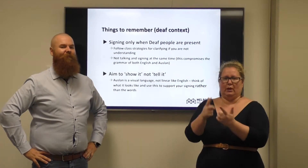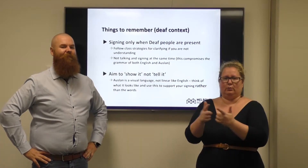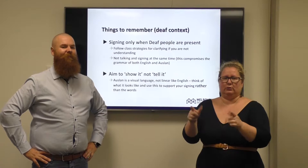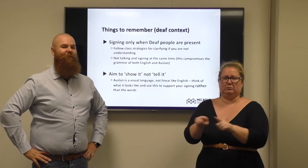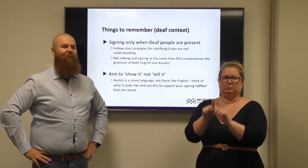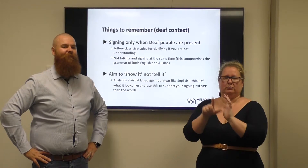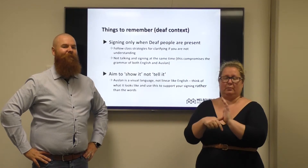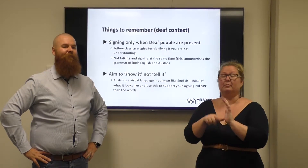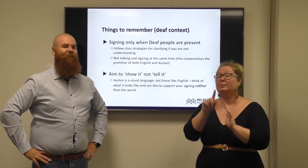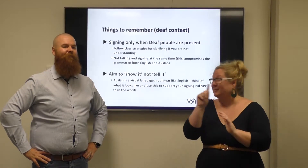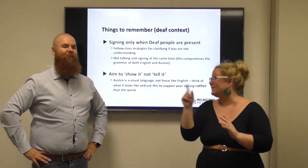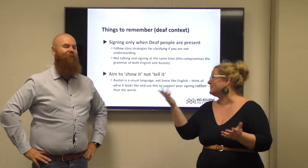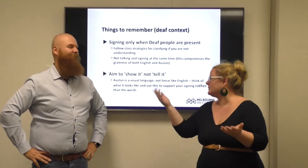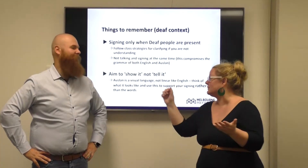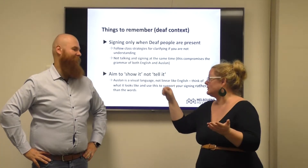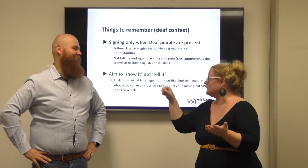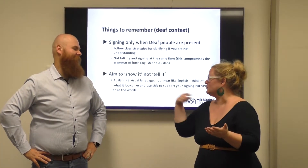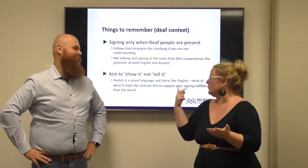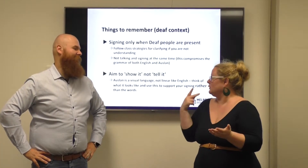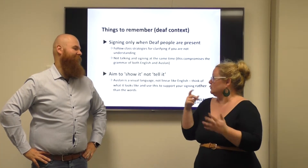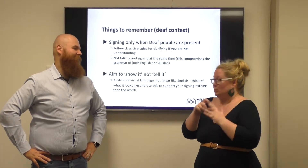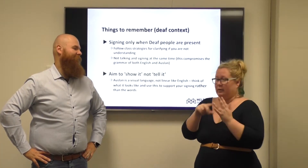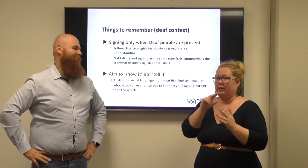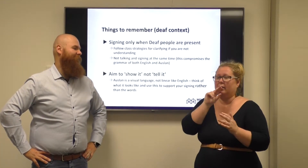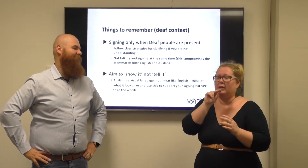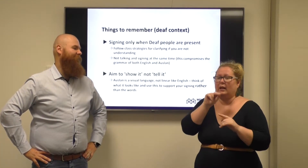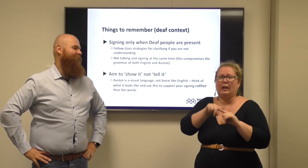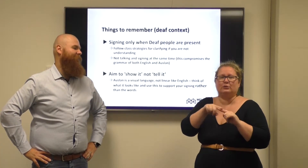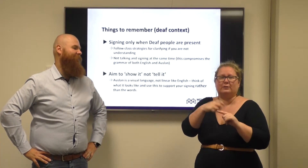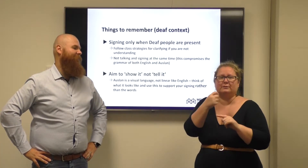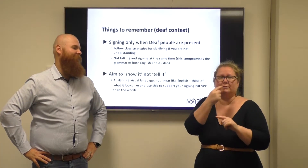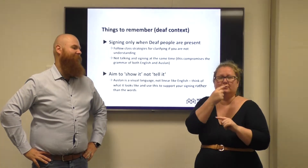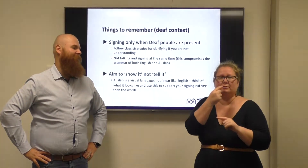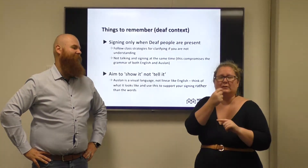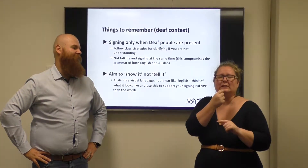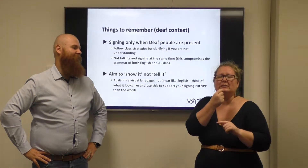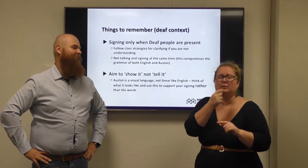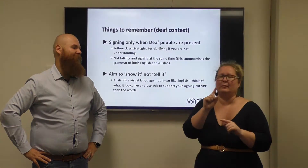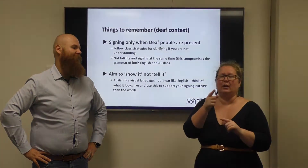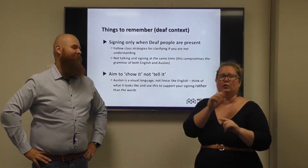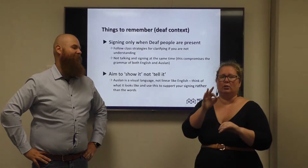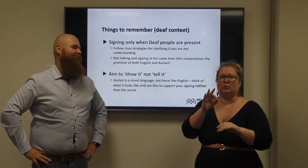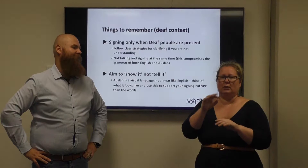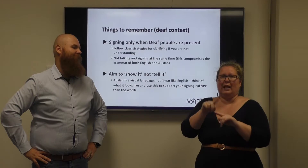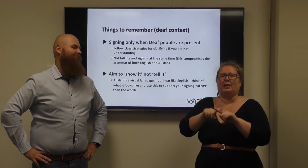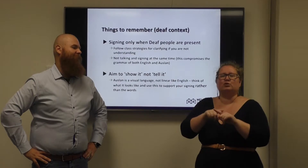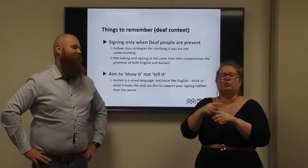You can't mix two languages. It's like we don't speak English and then add in a little bit of German at the same time.